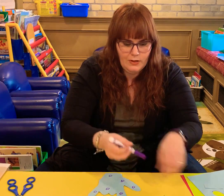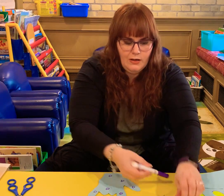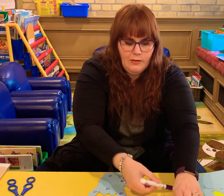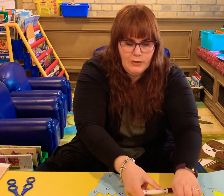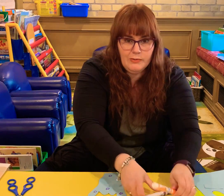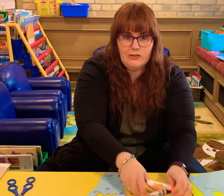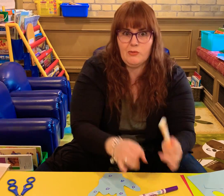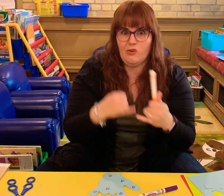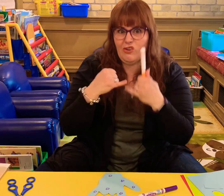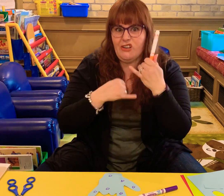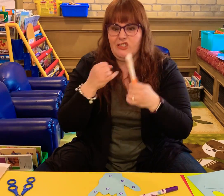Maybe some orange.